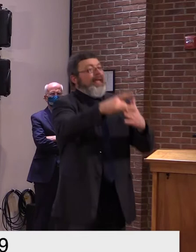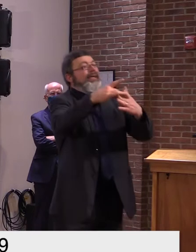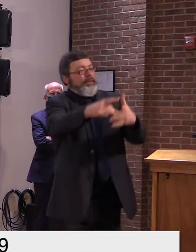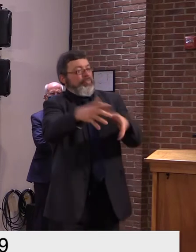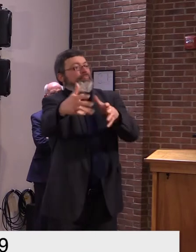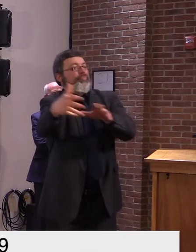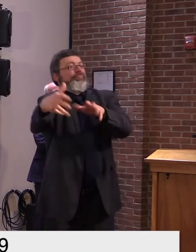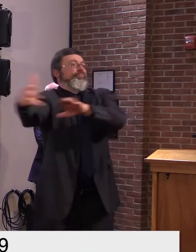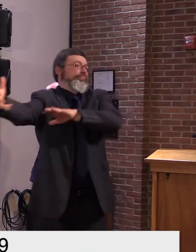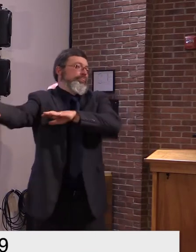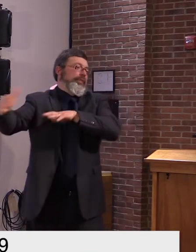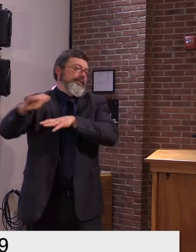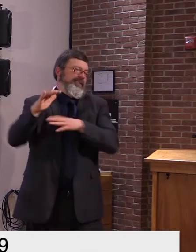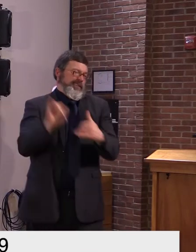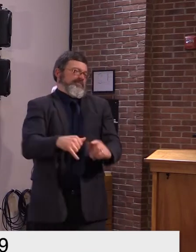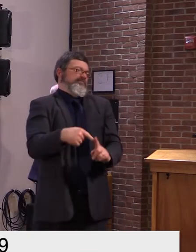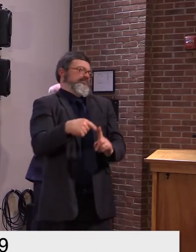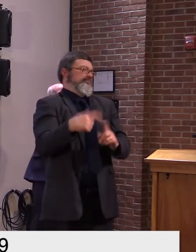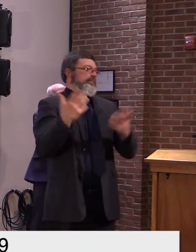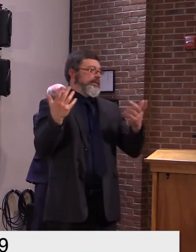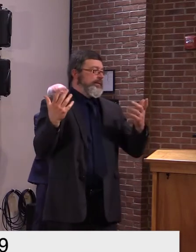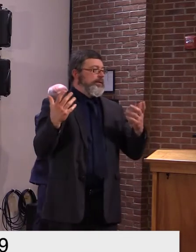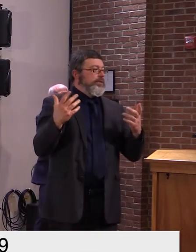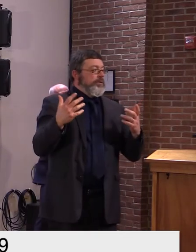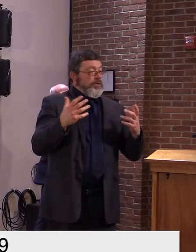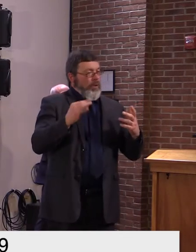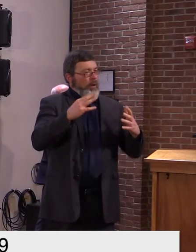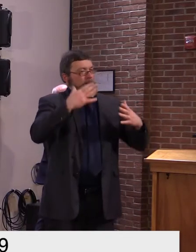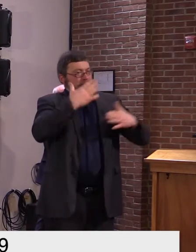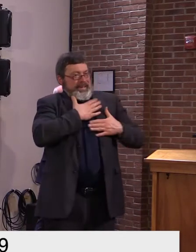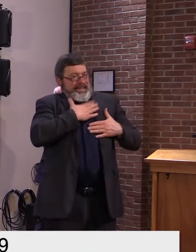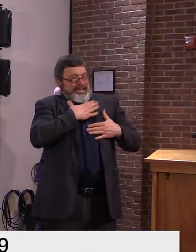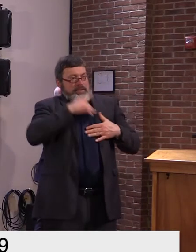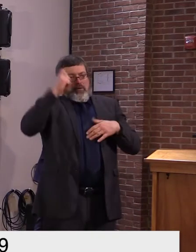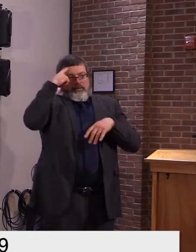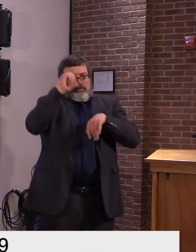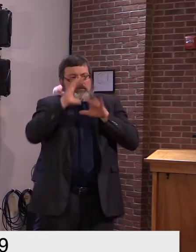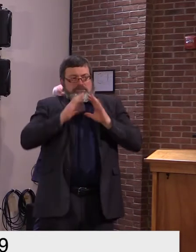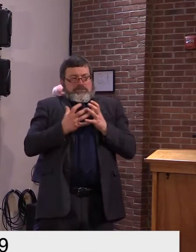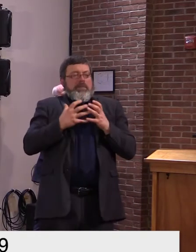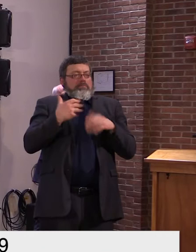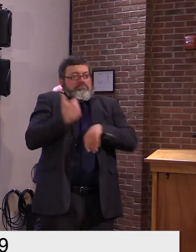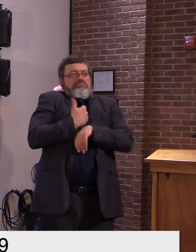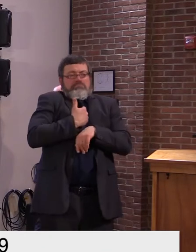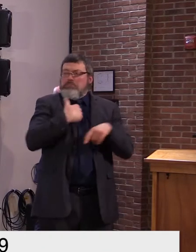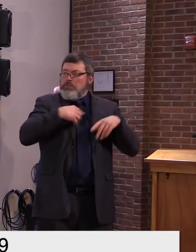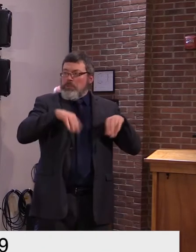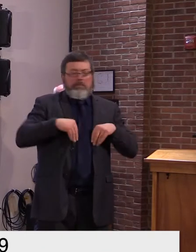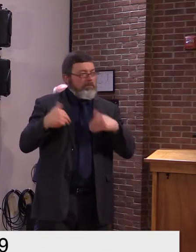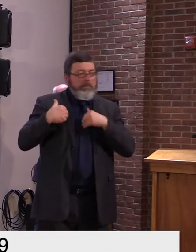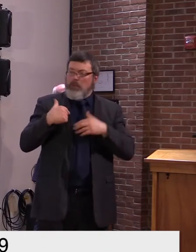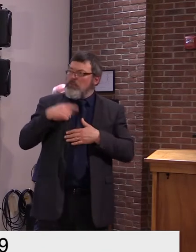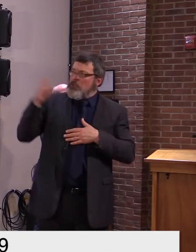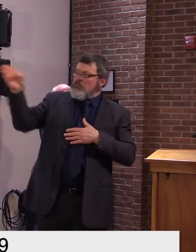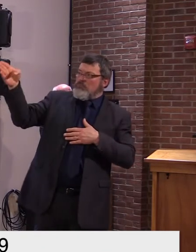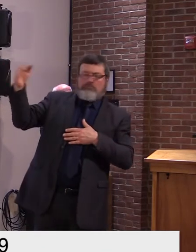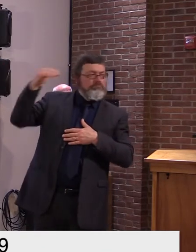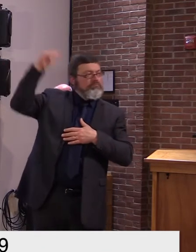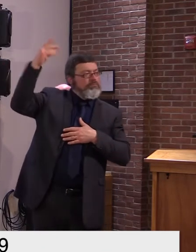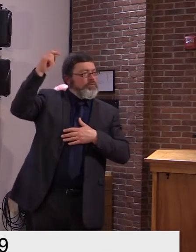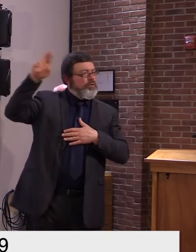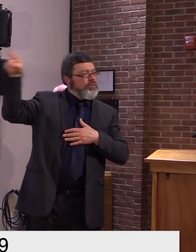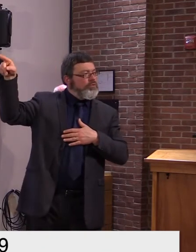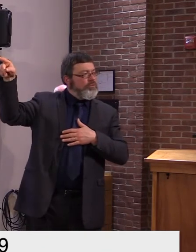So again, that's our fault. I don't know about the specifics on this latest case